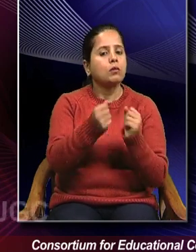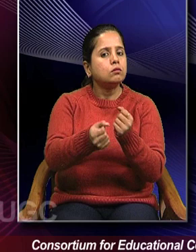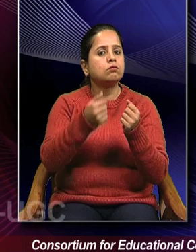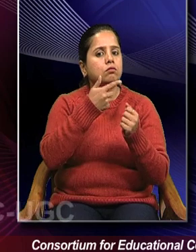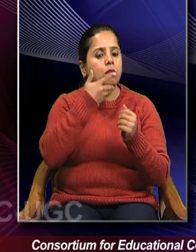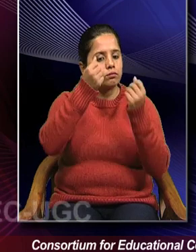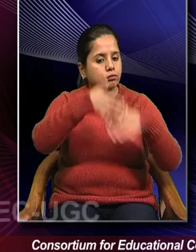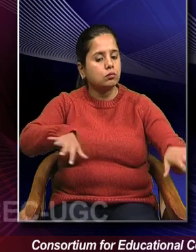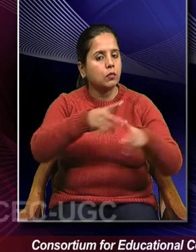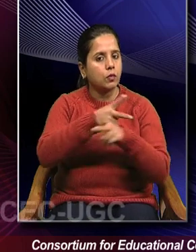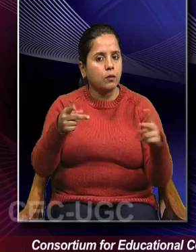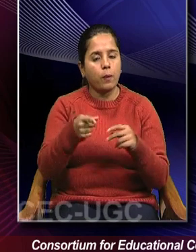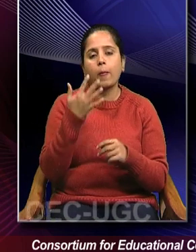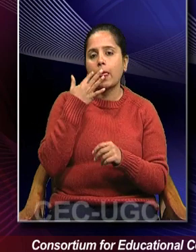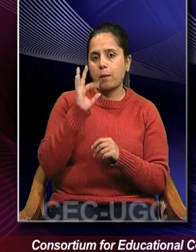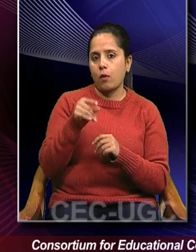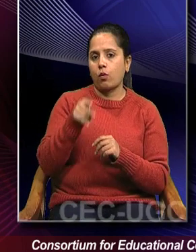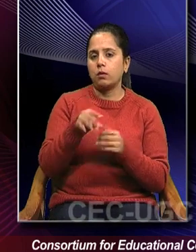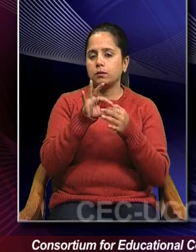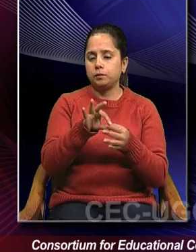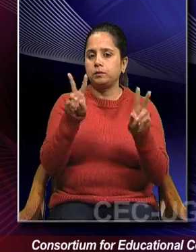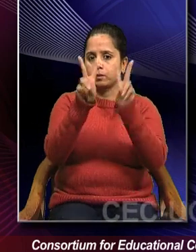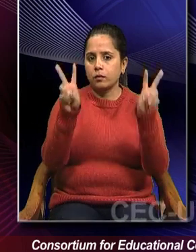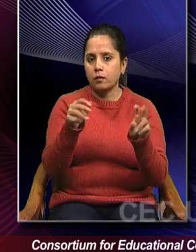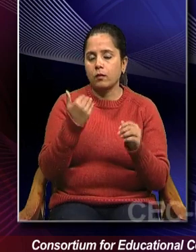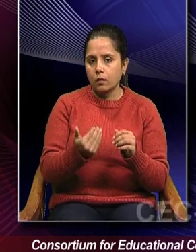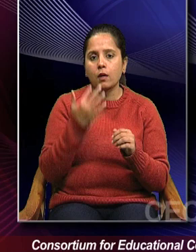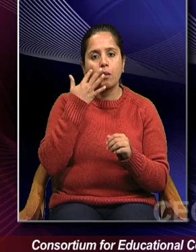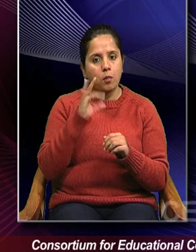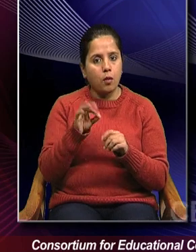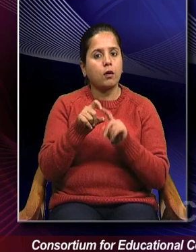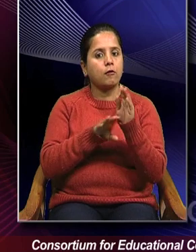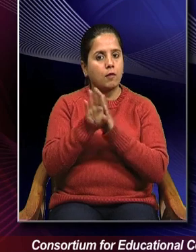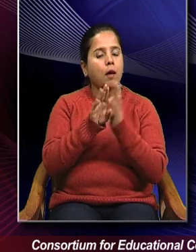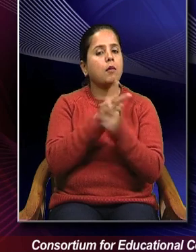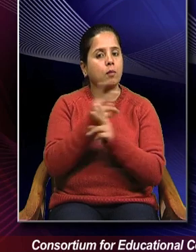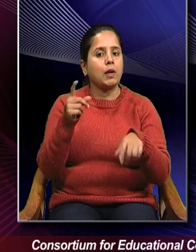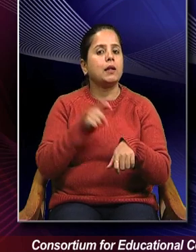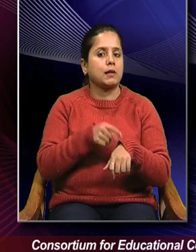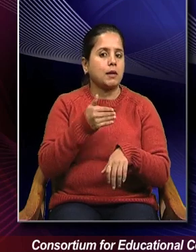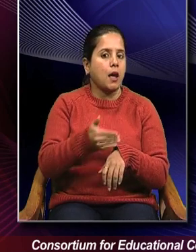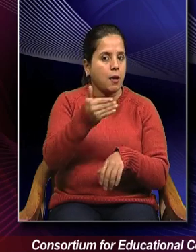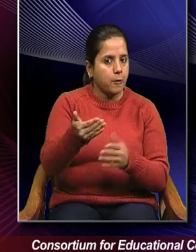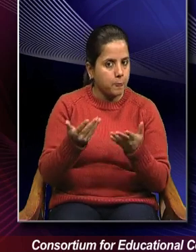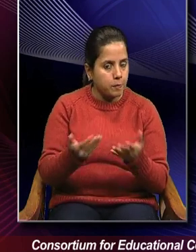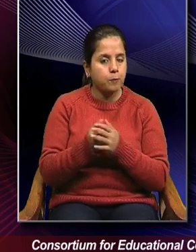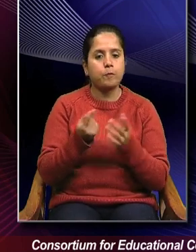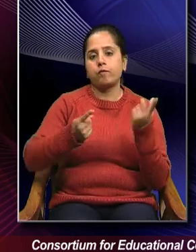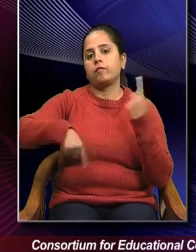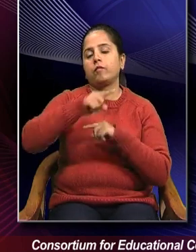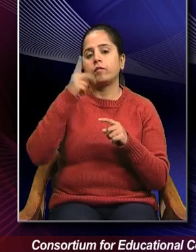which were an important context, important development at that point of time. And we see that